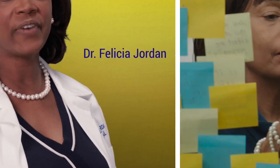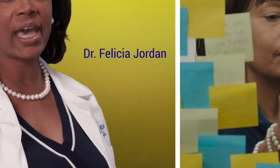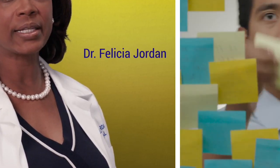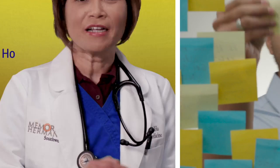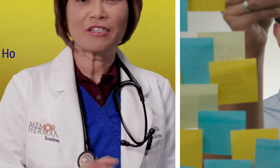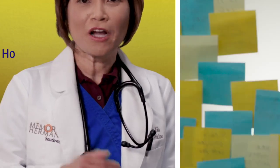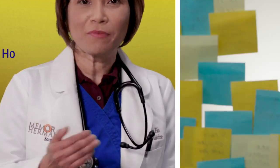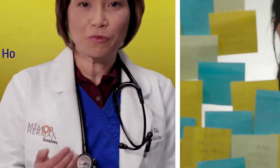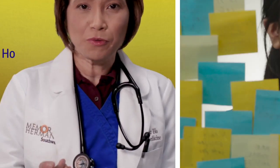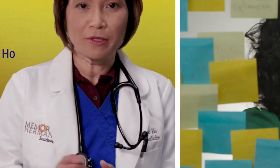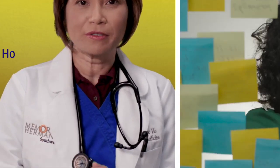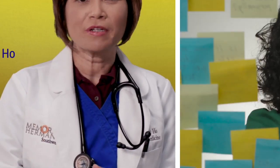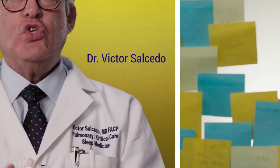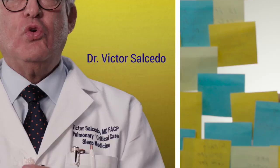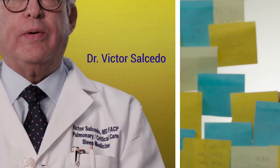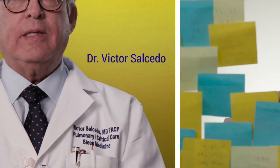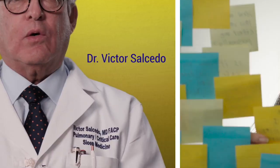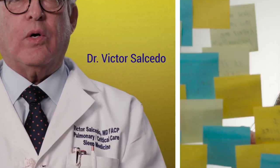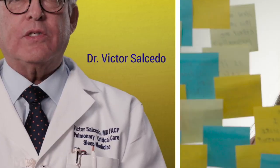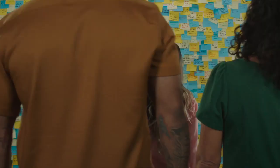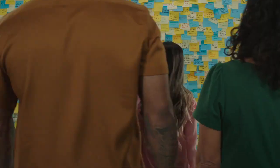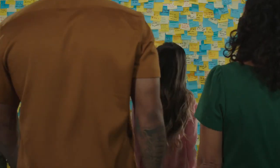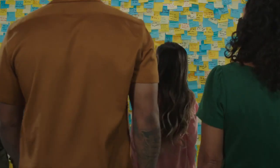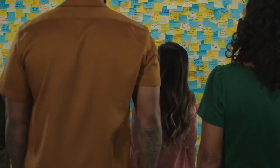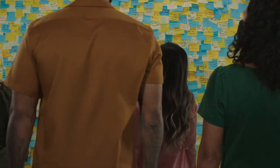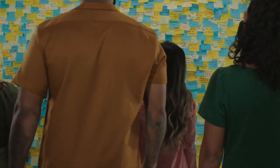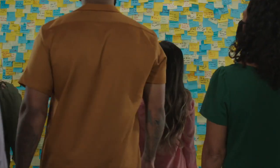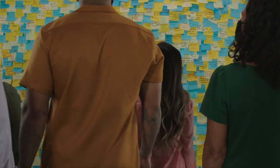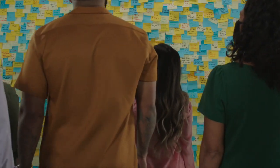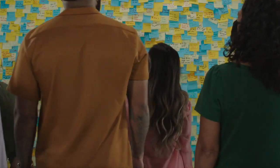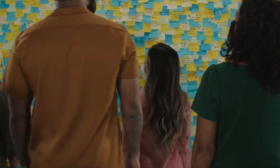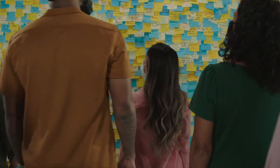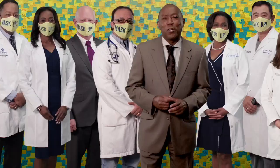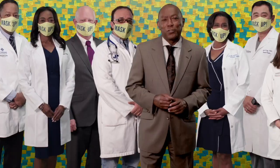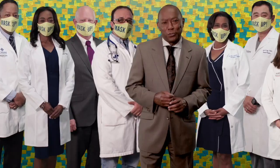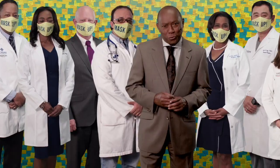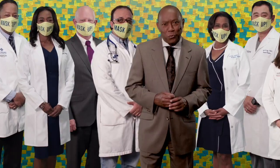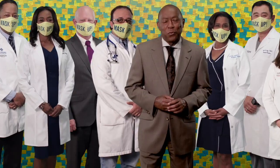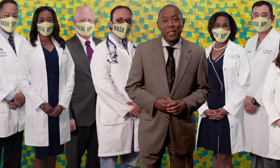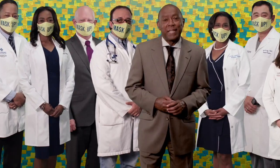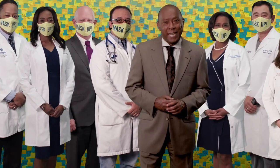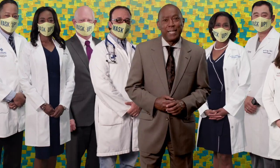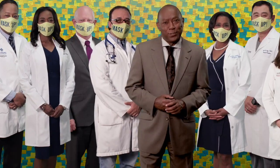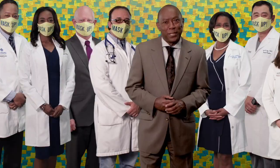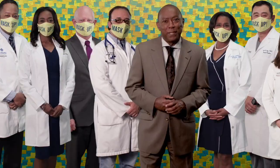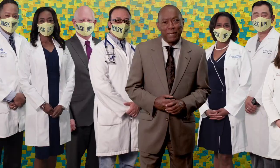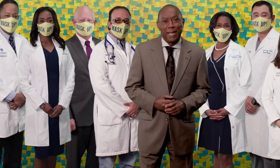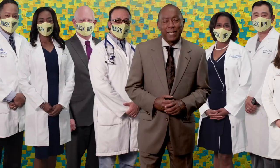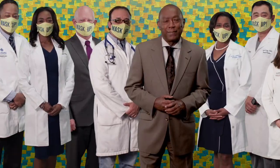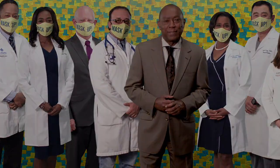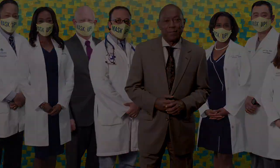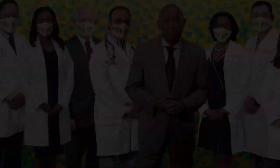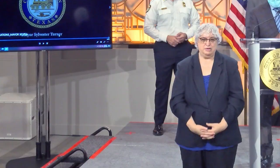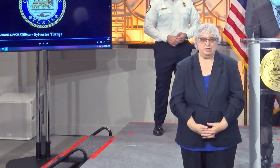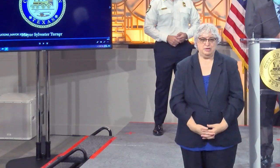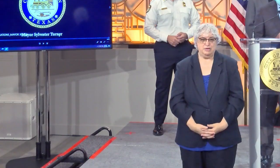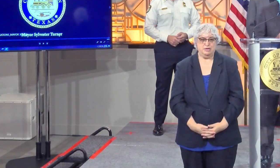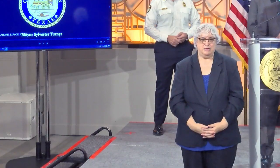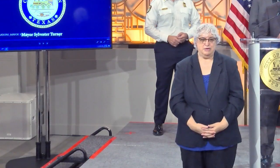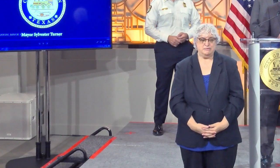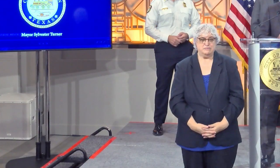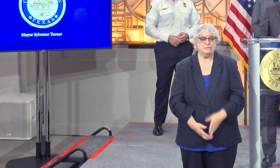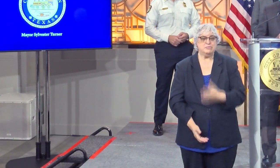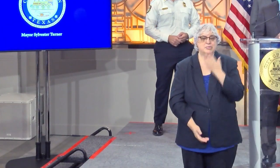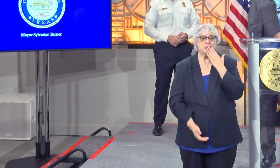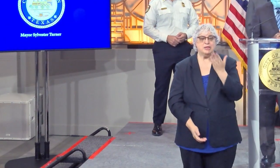and the facts. And stop the rumors. You bring the questions, we'll bring the facts. Because the truth can save lives. Thank